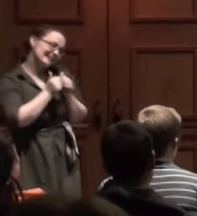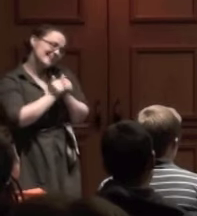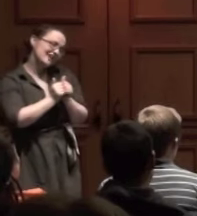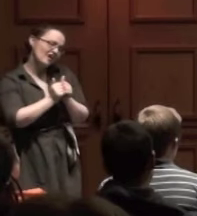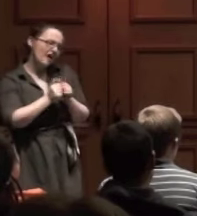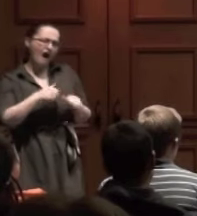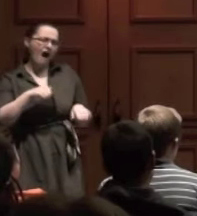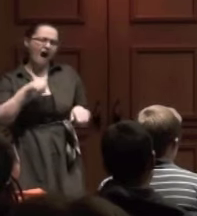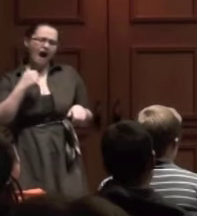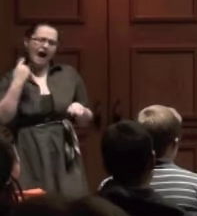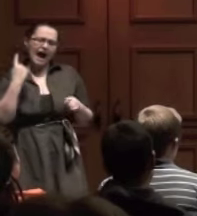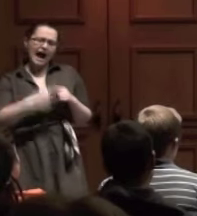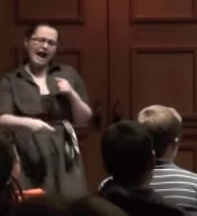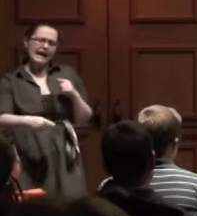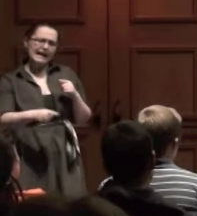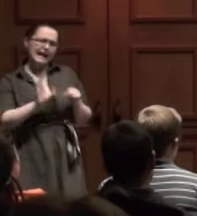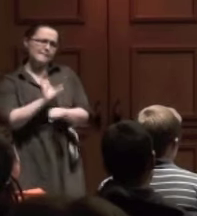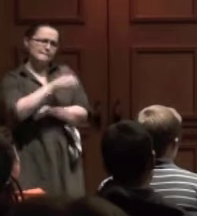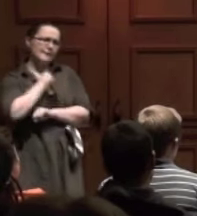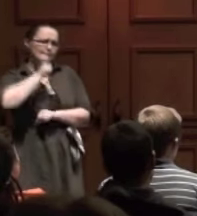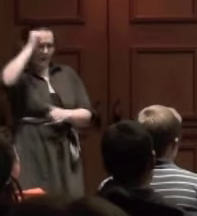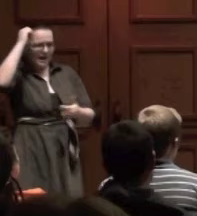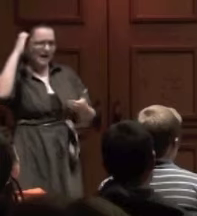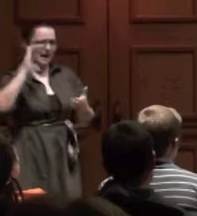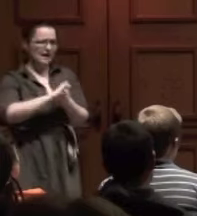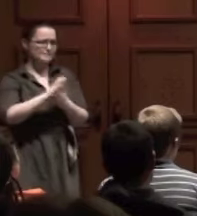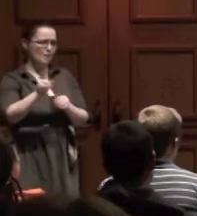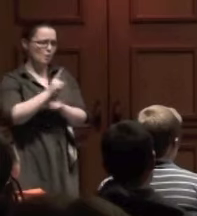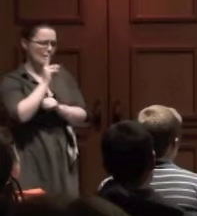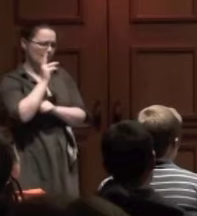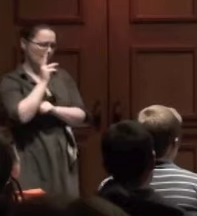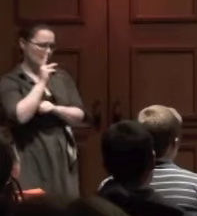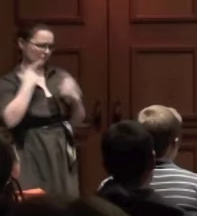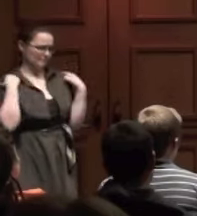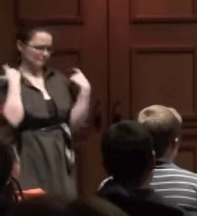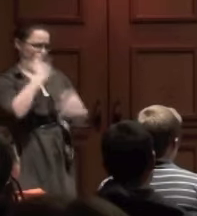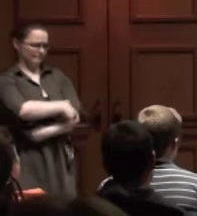wear either of our children in one of those things. How does your wife get you to do it?"